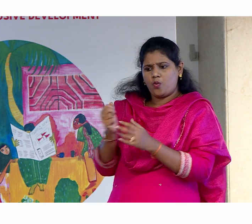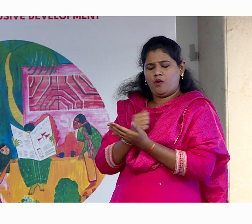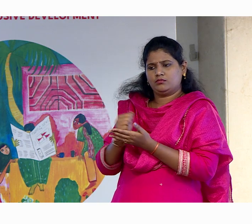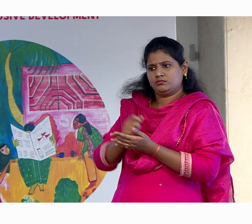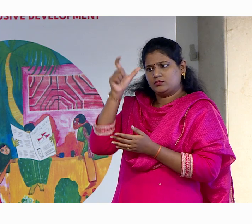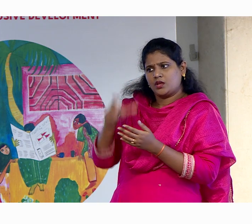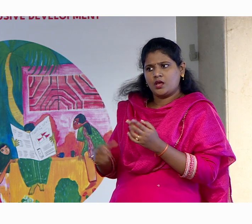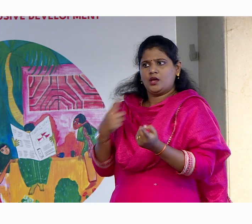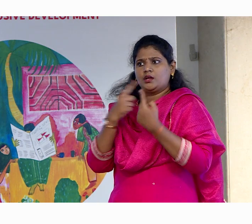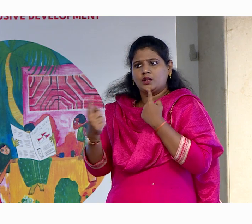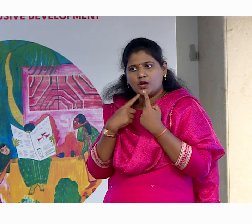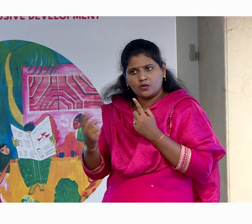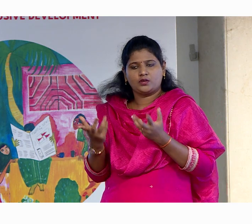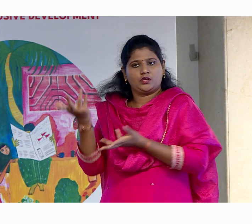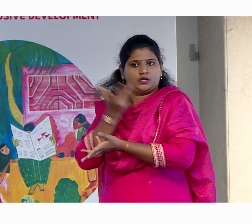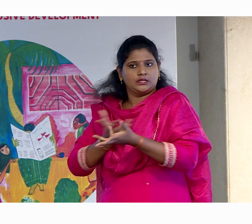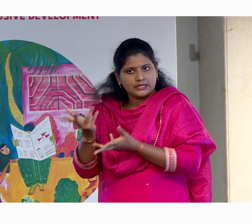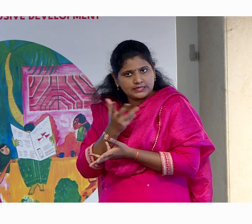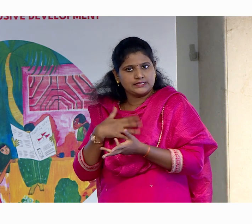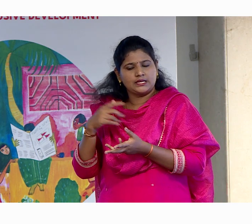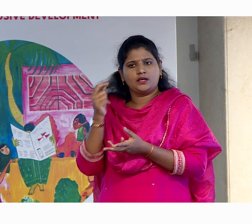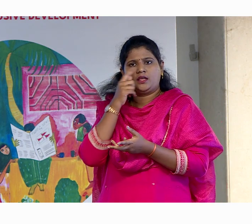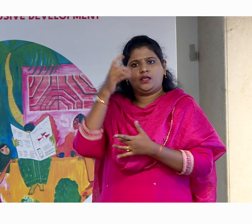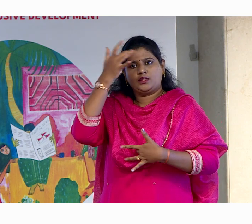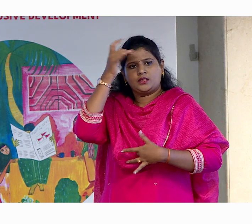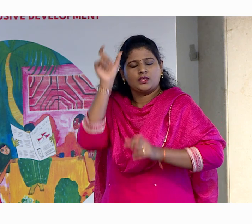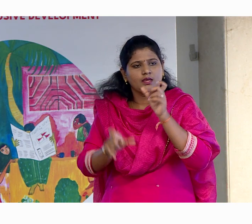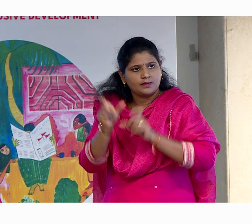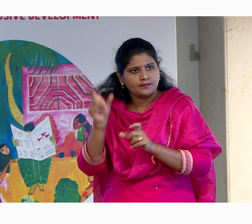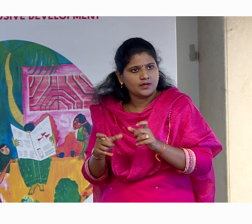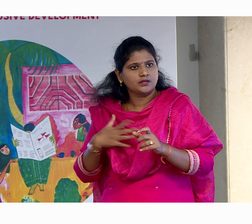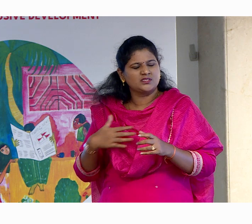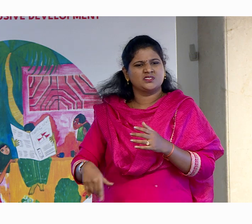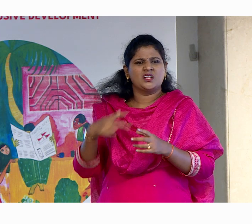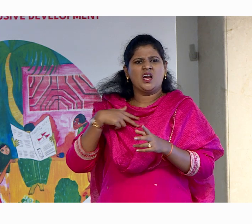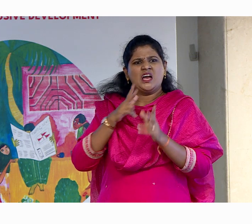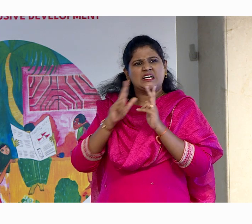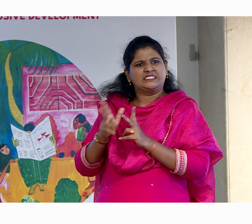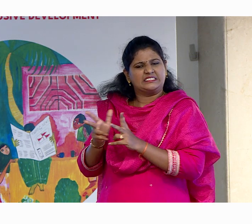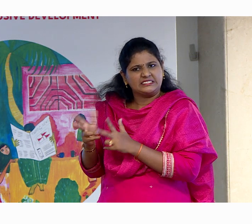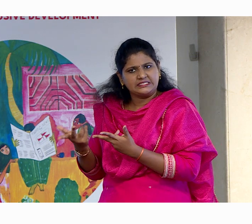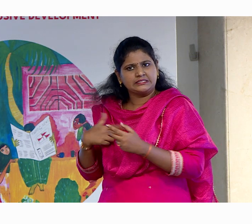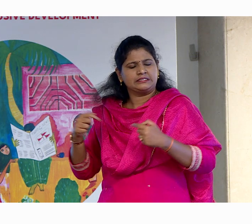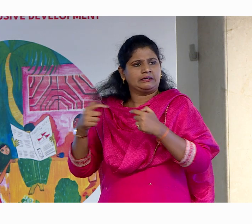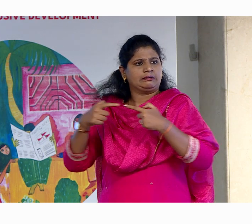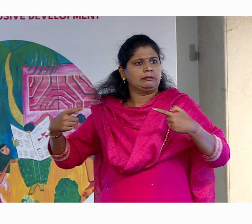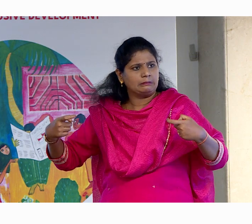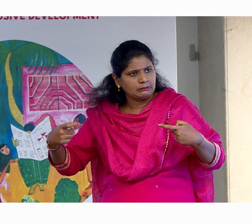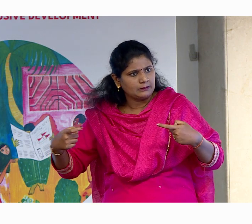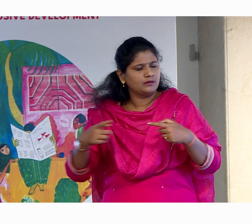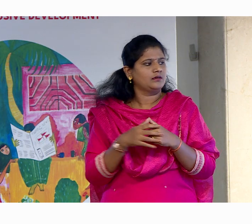talking, interacting, discussing their patients over coffee, arguing with the drug representatives who came